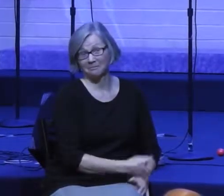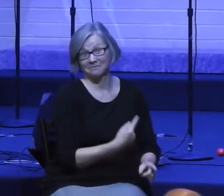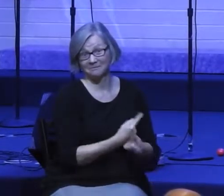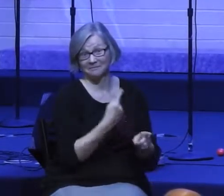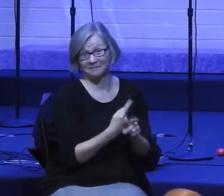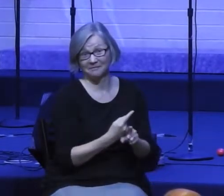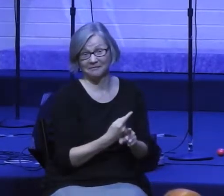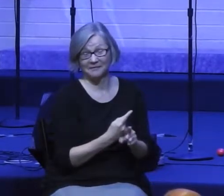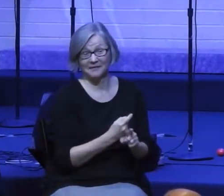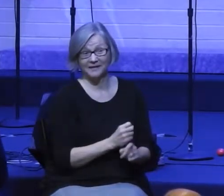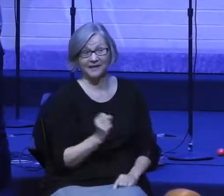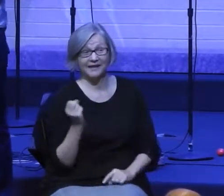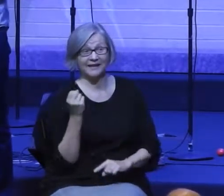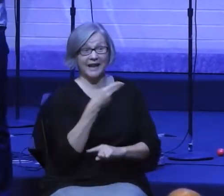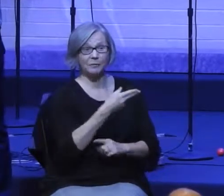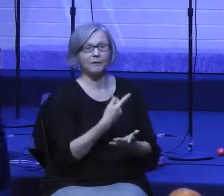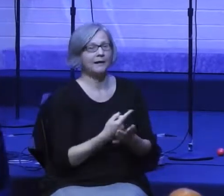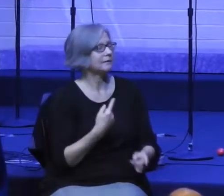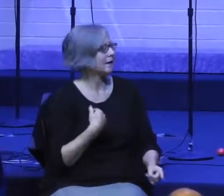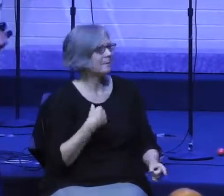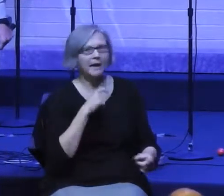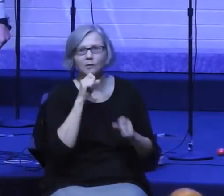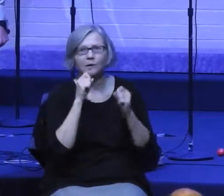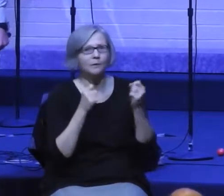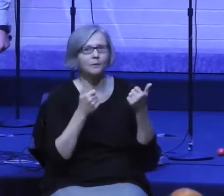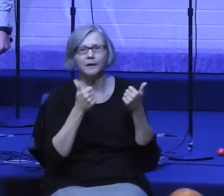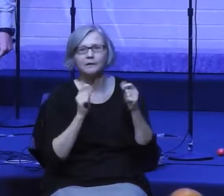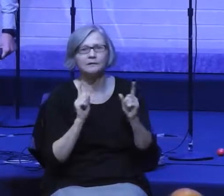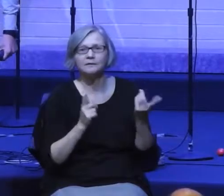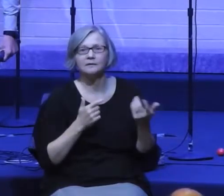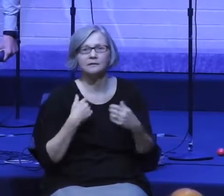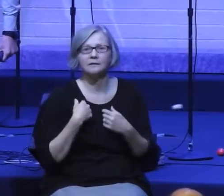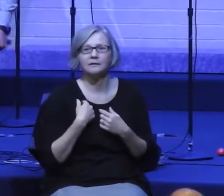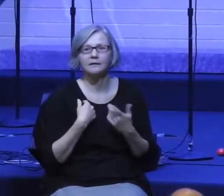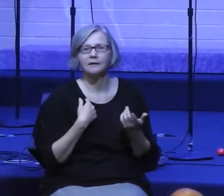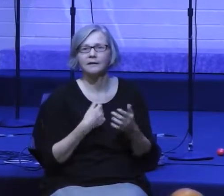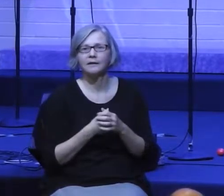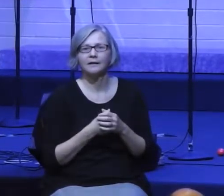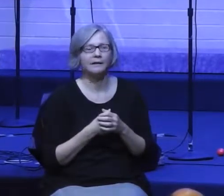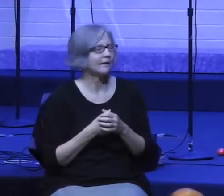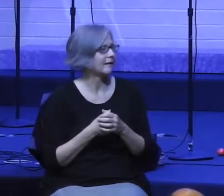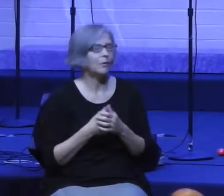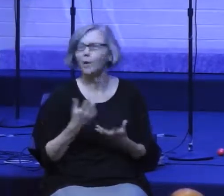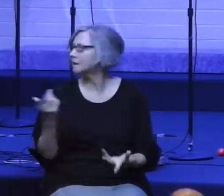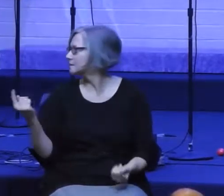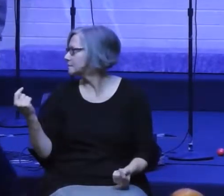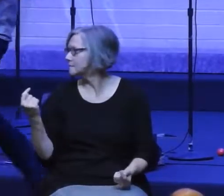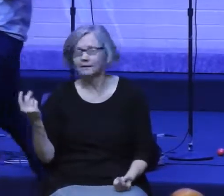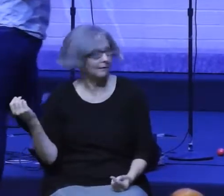What? It's a catapult. Am I on this or am I on that? Is it on the wrong?